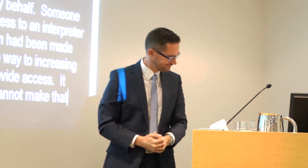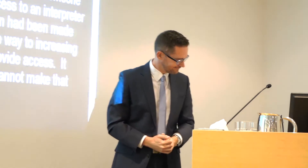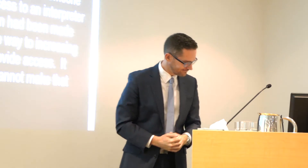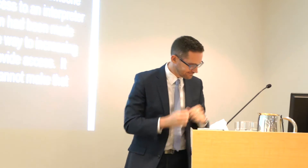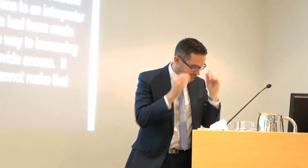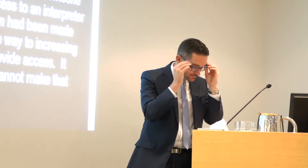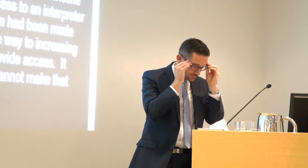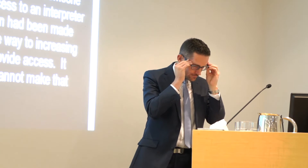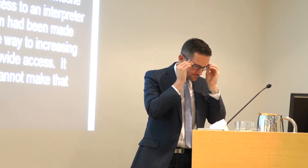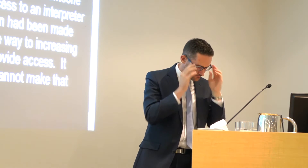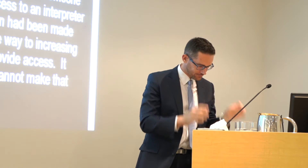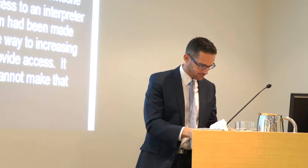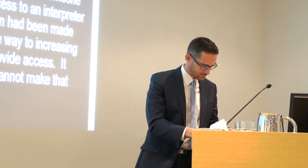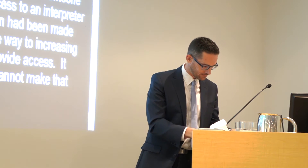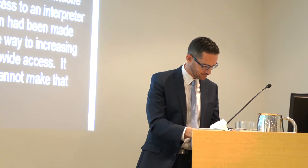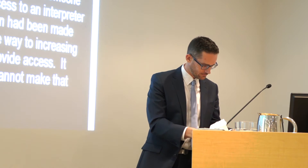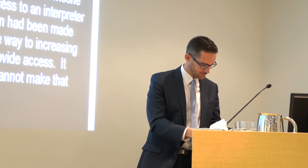individual.